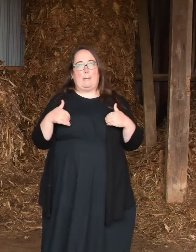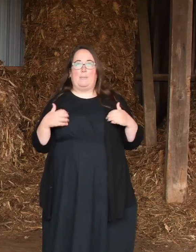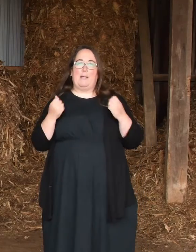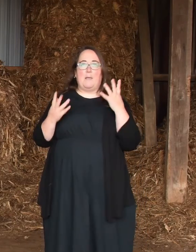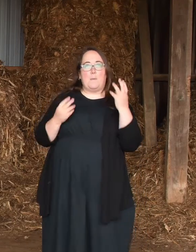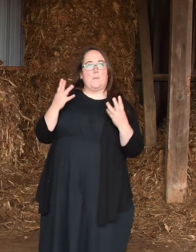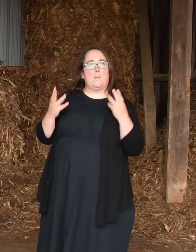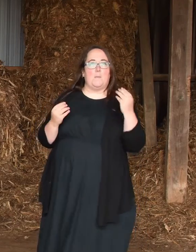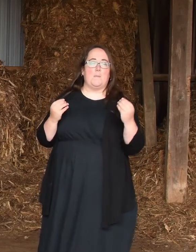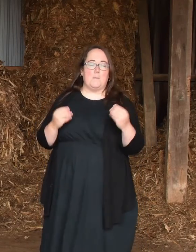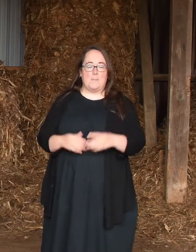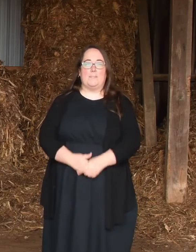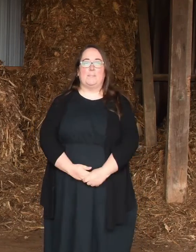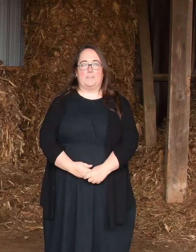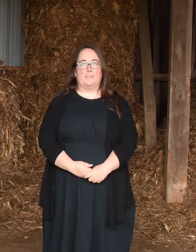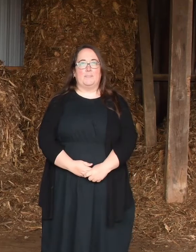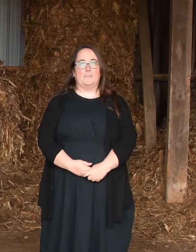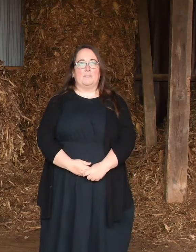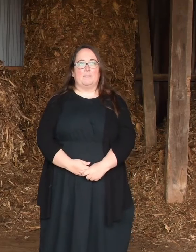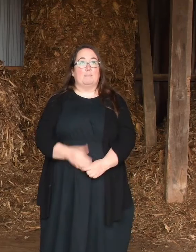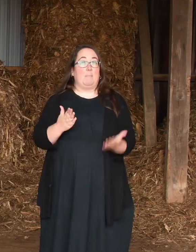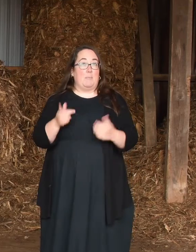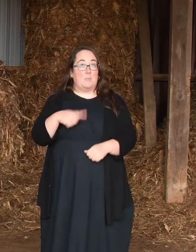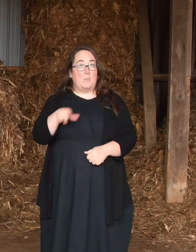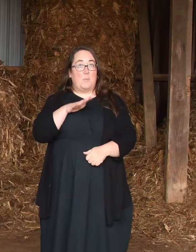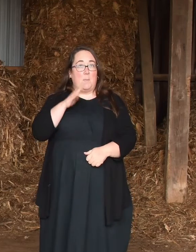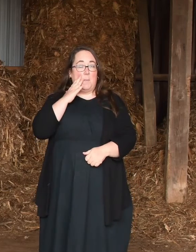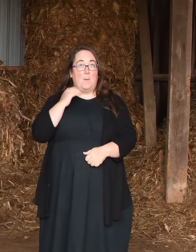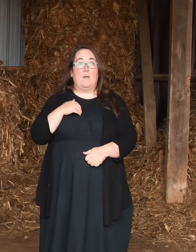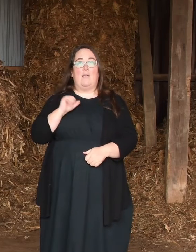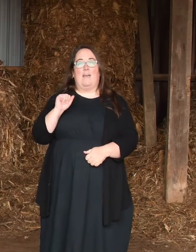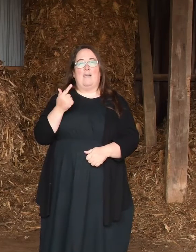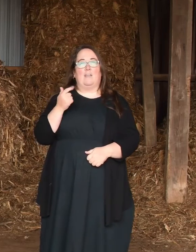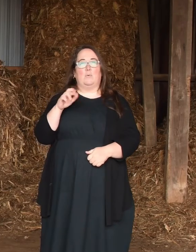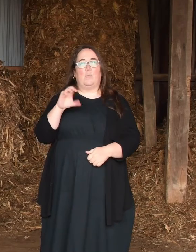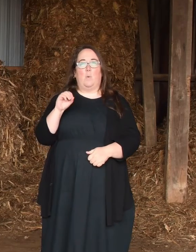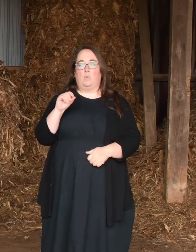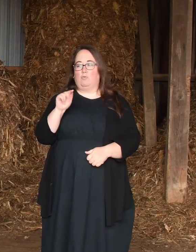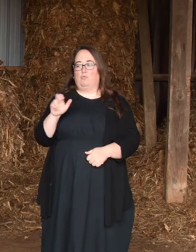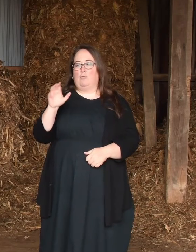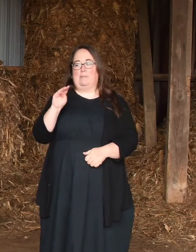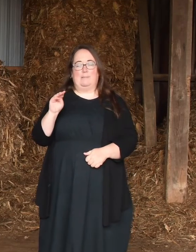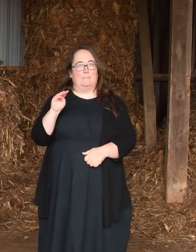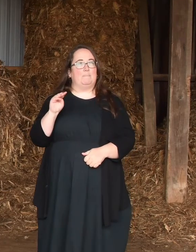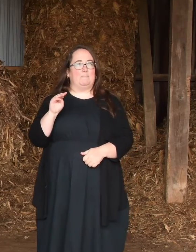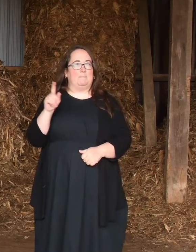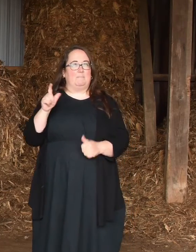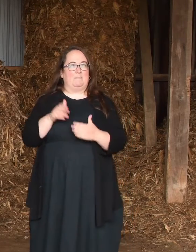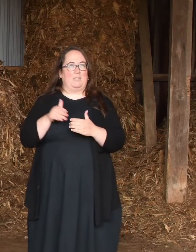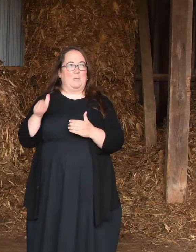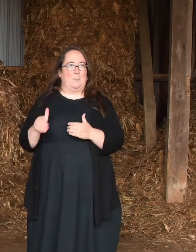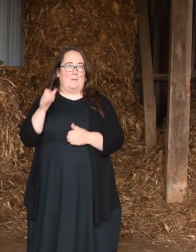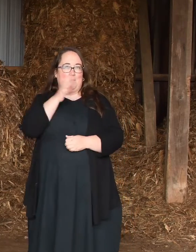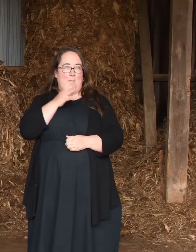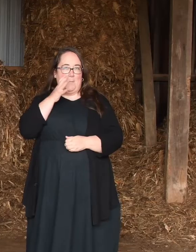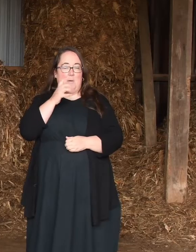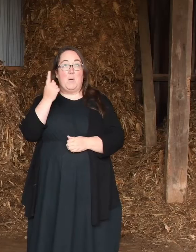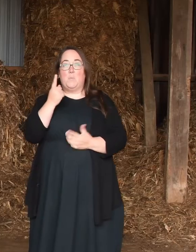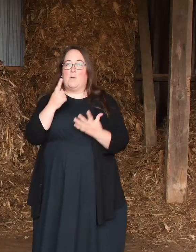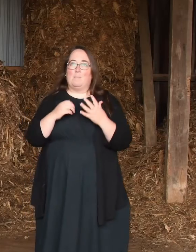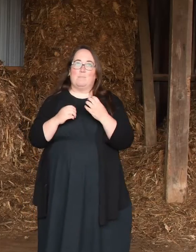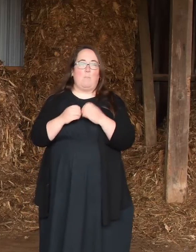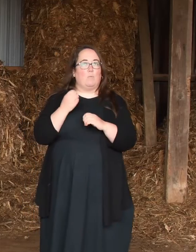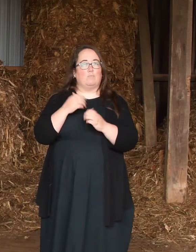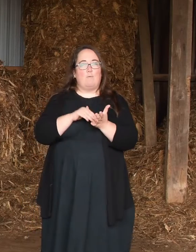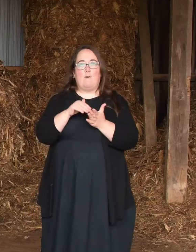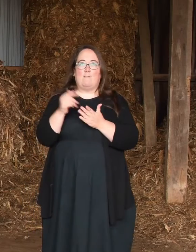general. As some of you may know, we have agritourism business at Waterford Farm off Jennings Chapel Road. One of the most common questions